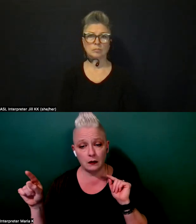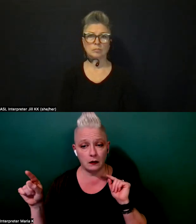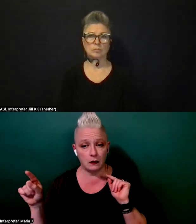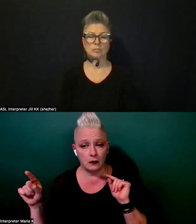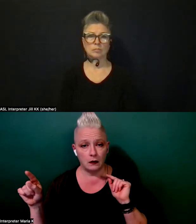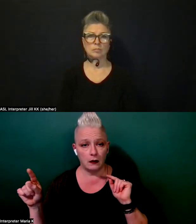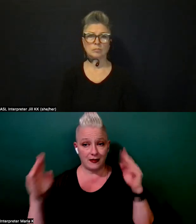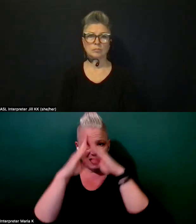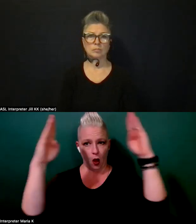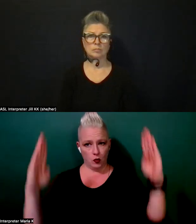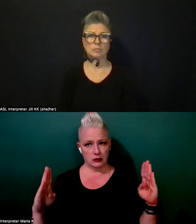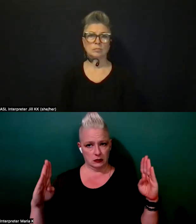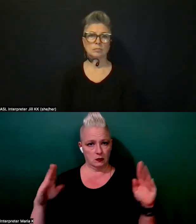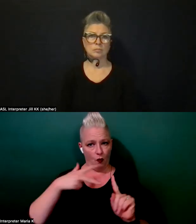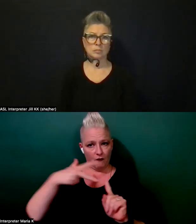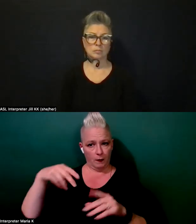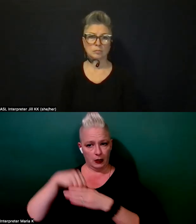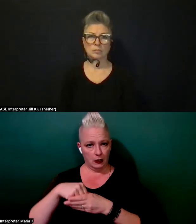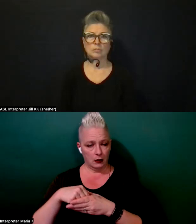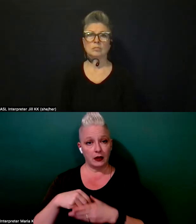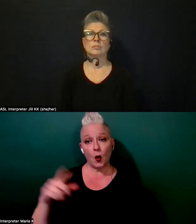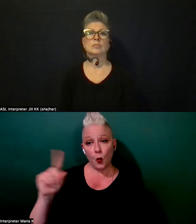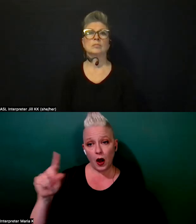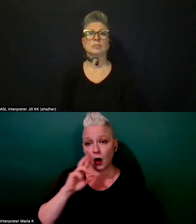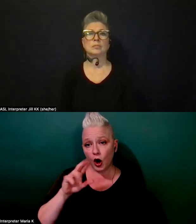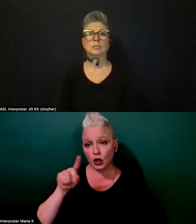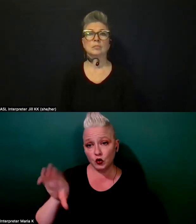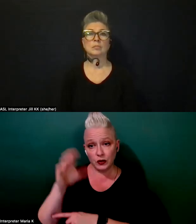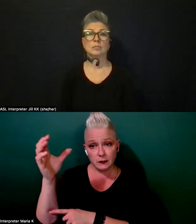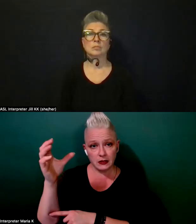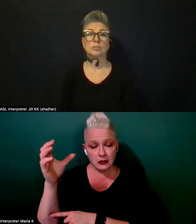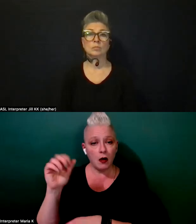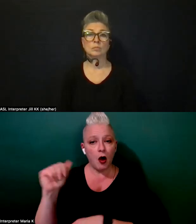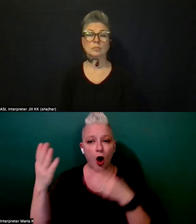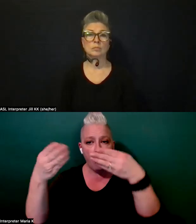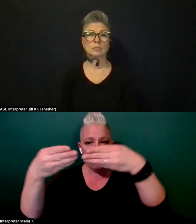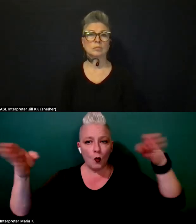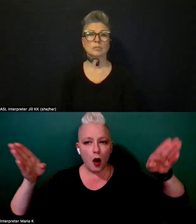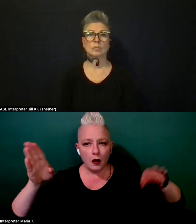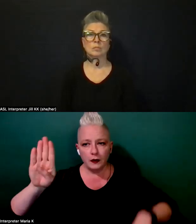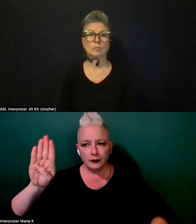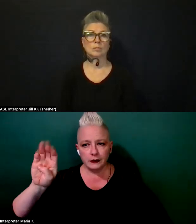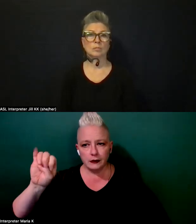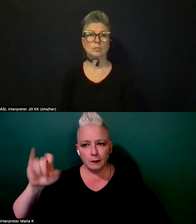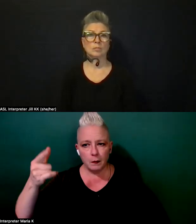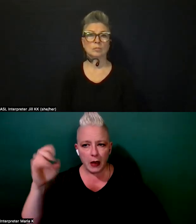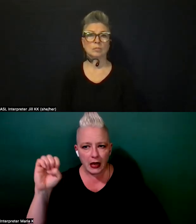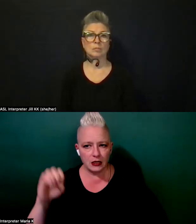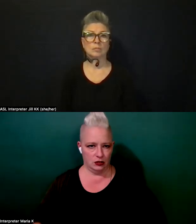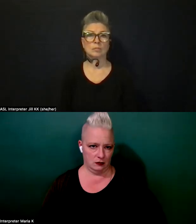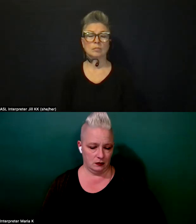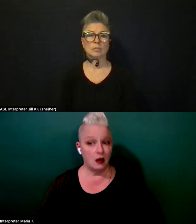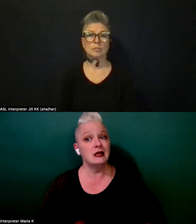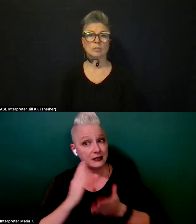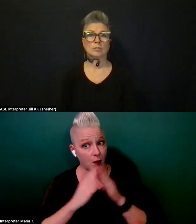the houses we're filming in, like the house in Where Are You Christmas, there was all the walls were like beige, and some houses you film at will let you